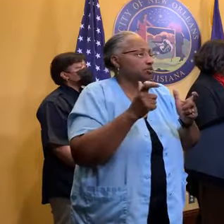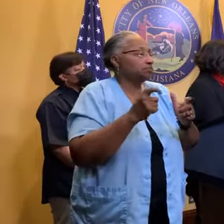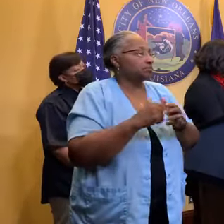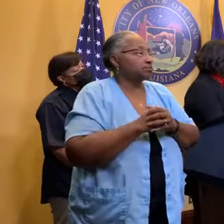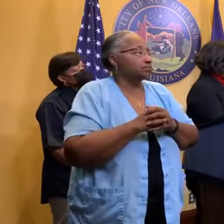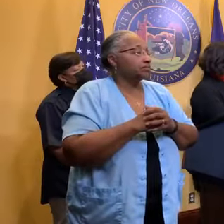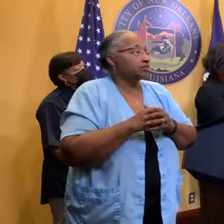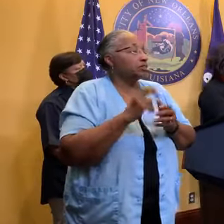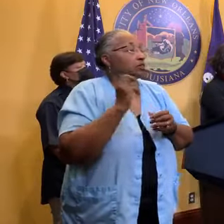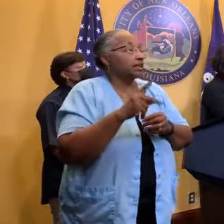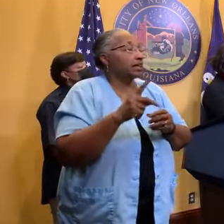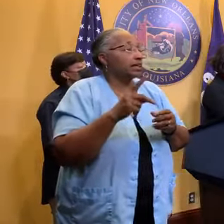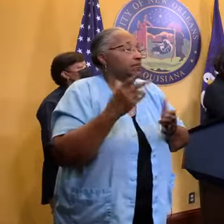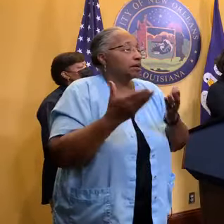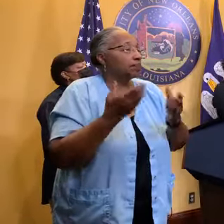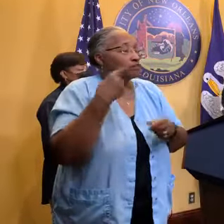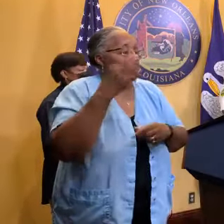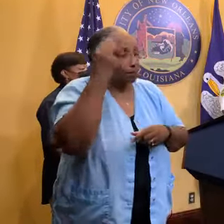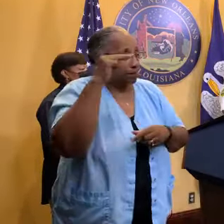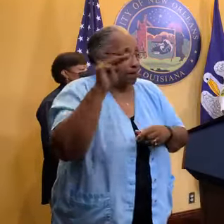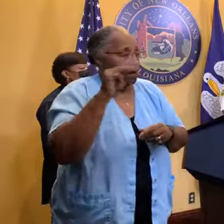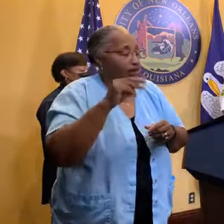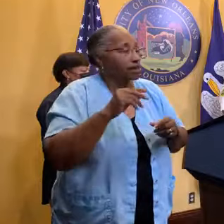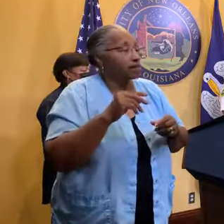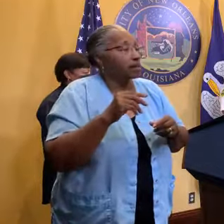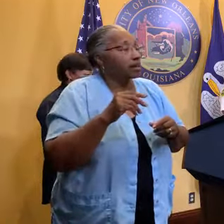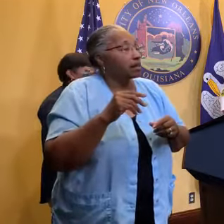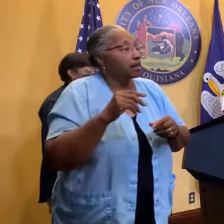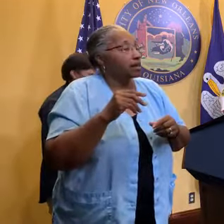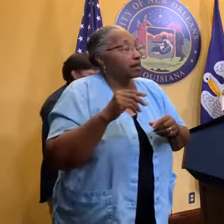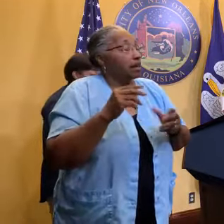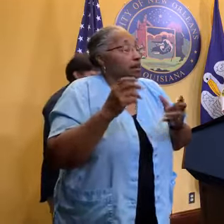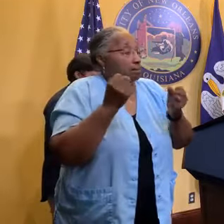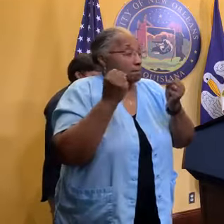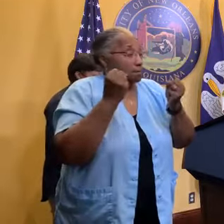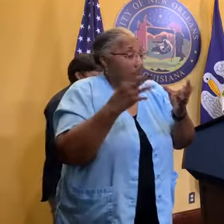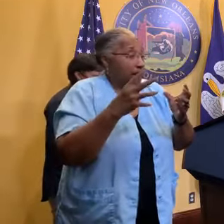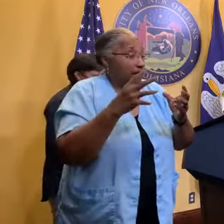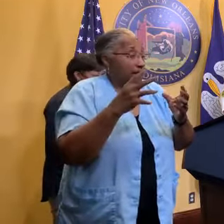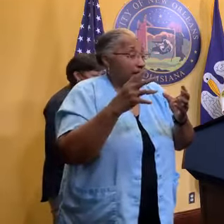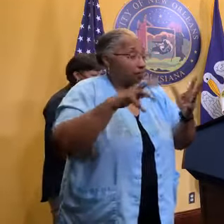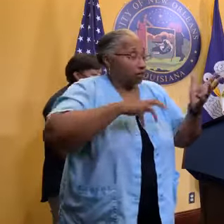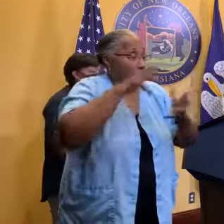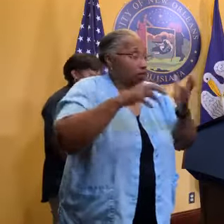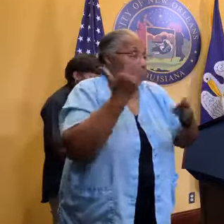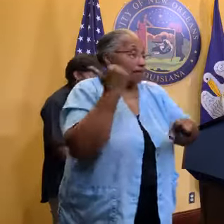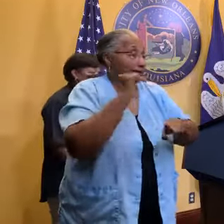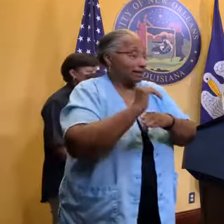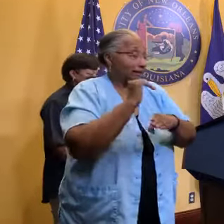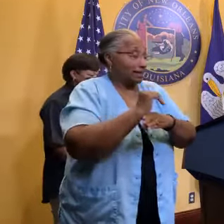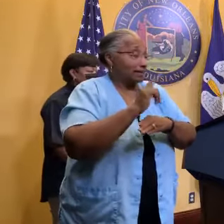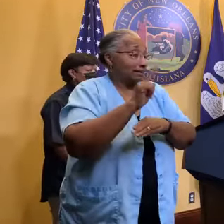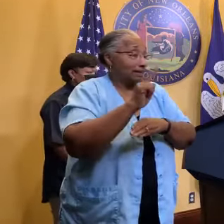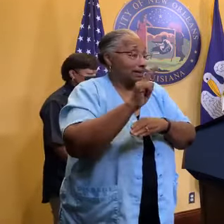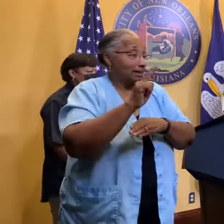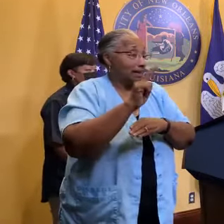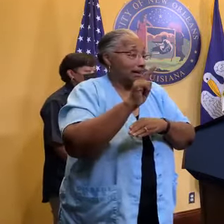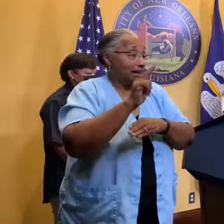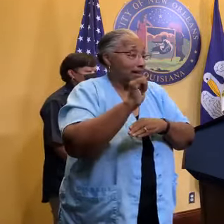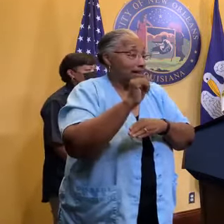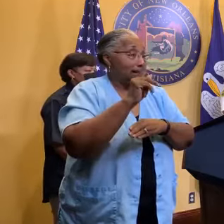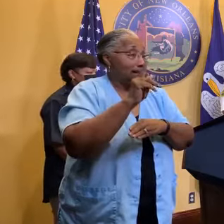or Colin. It would be for Chief Ferguson, but I know he's probably busy. A lot of these storms, last night the lakefront was packed. I know that you're telling people to go in at 2 o'clock,